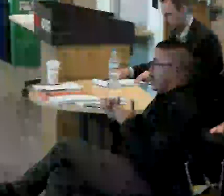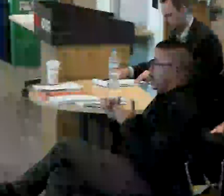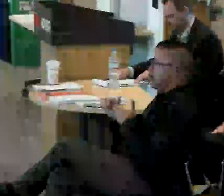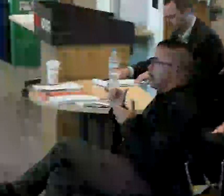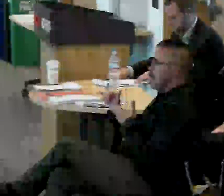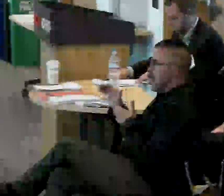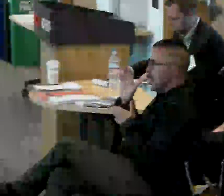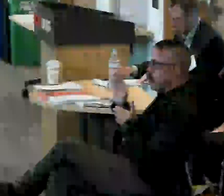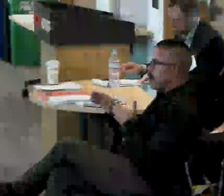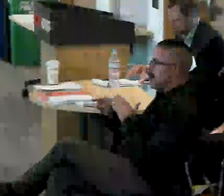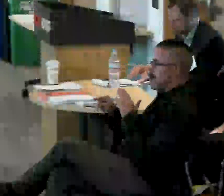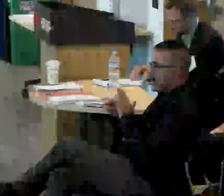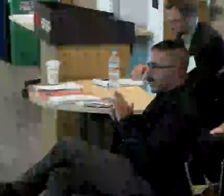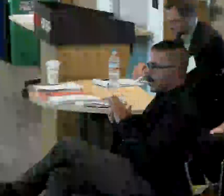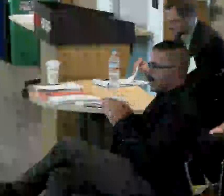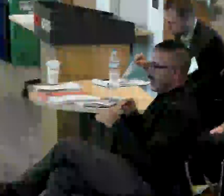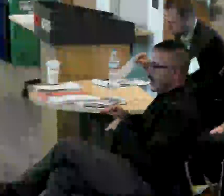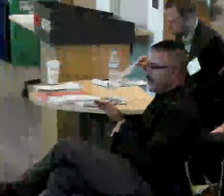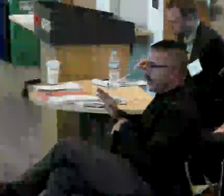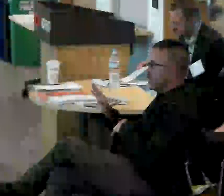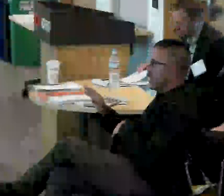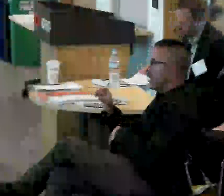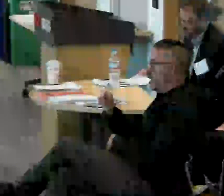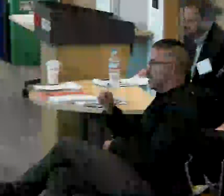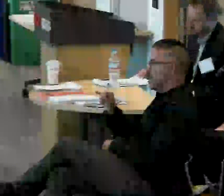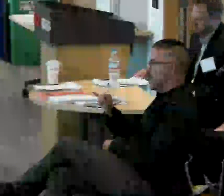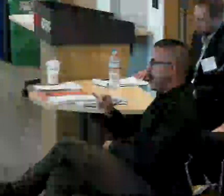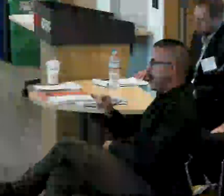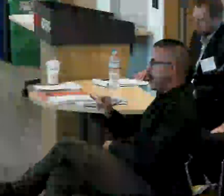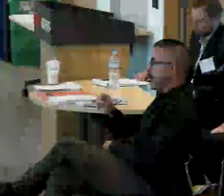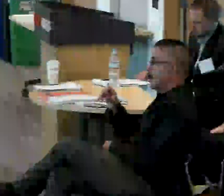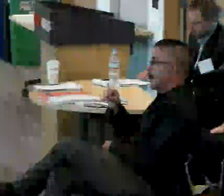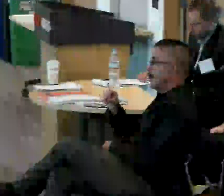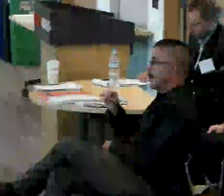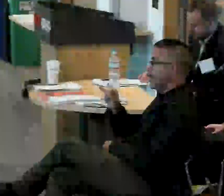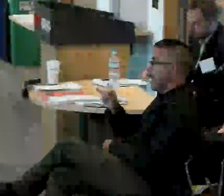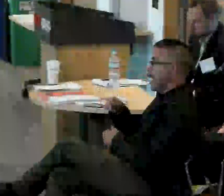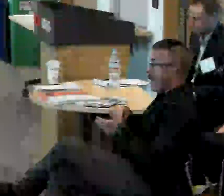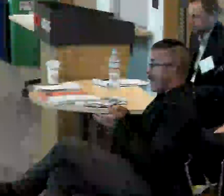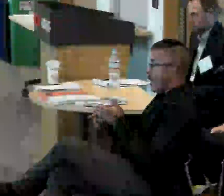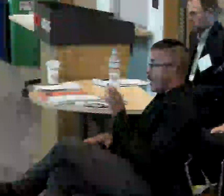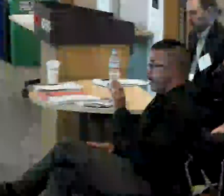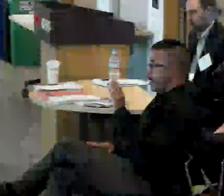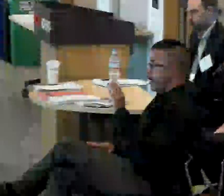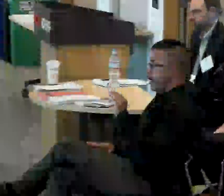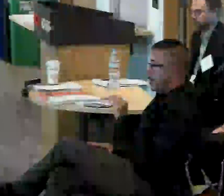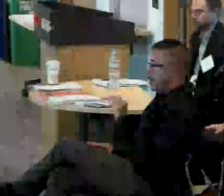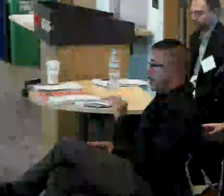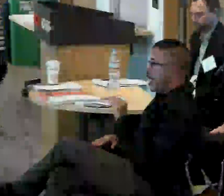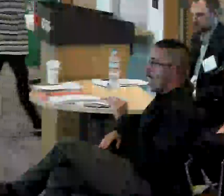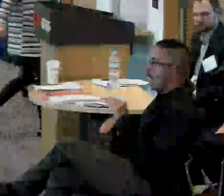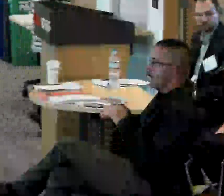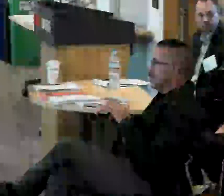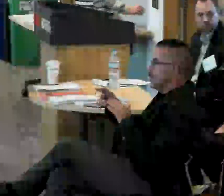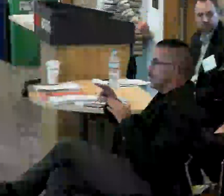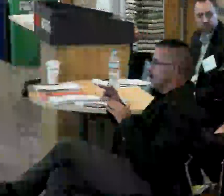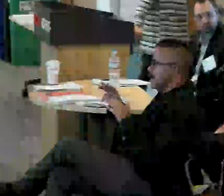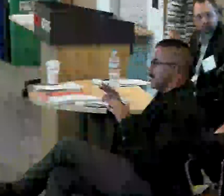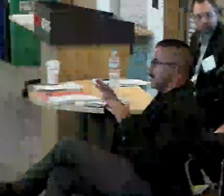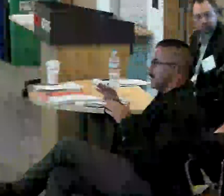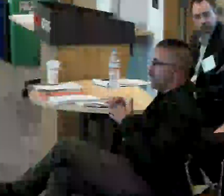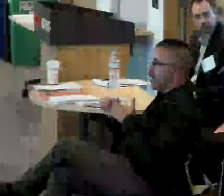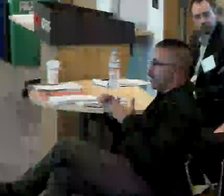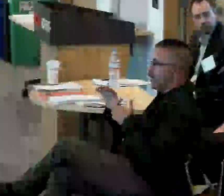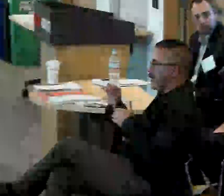negatively influence their SSI. Their SSI will be reduced statutorily by up to